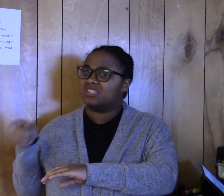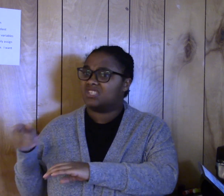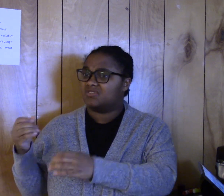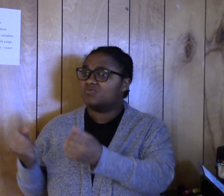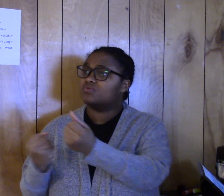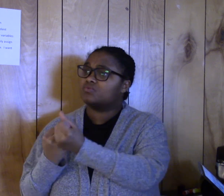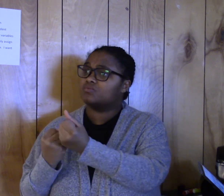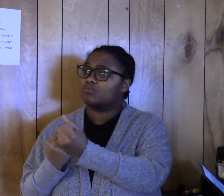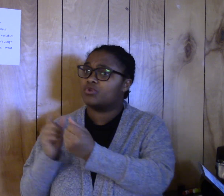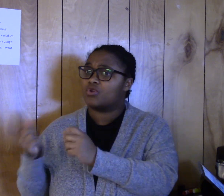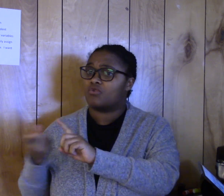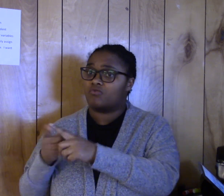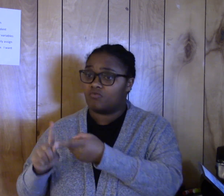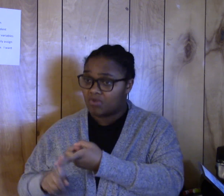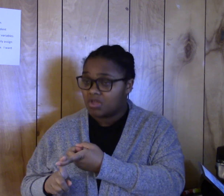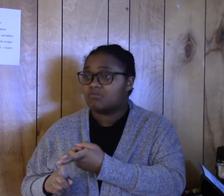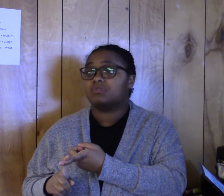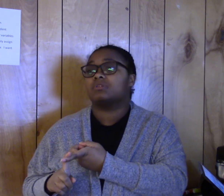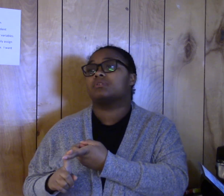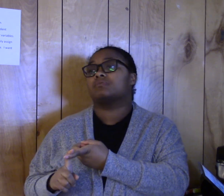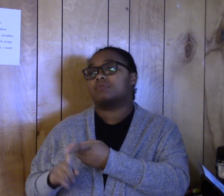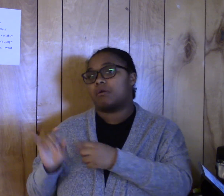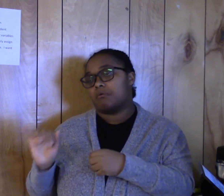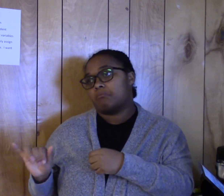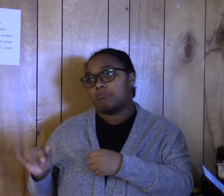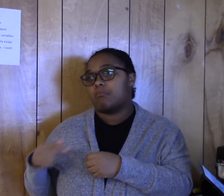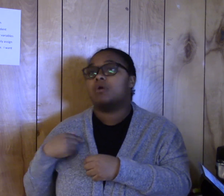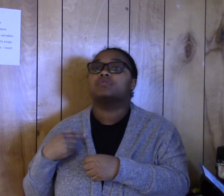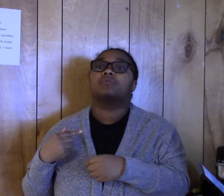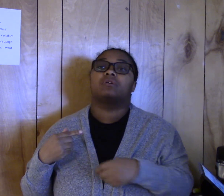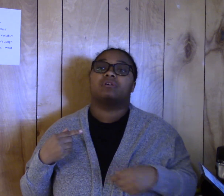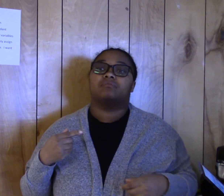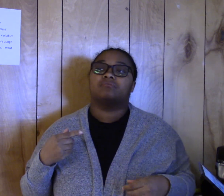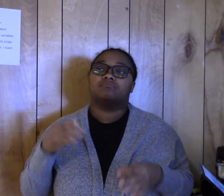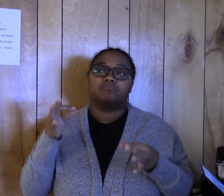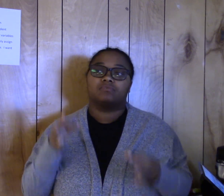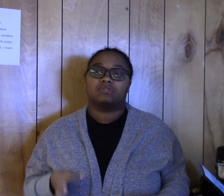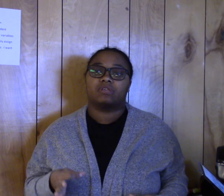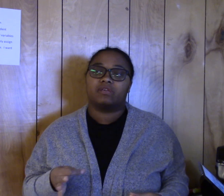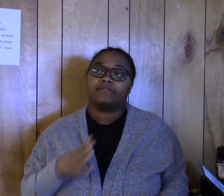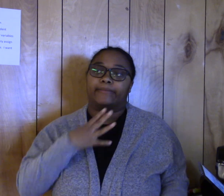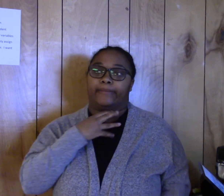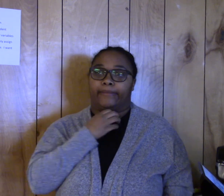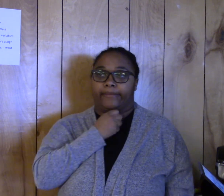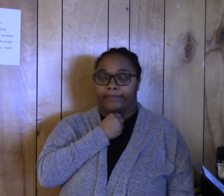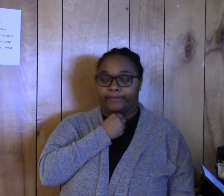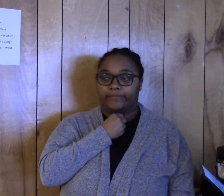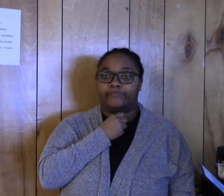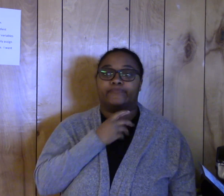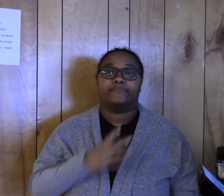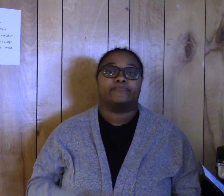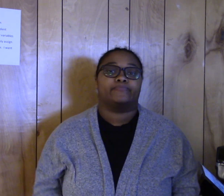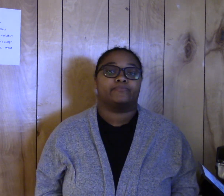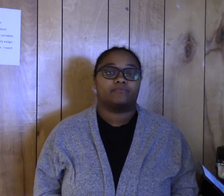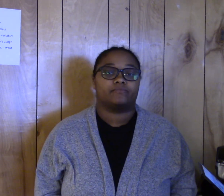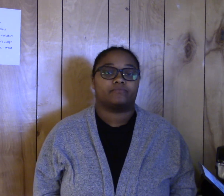mouth shut. And probably a good idea. Another one I went to, a friend of mine from high school got married.